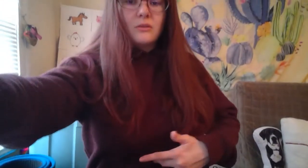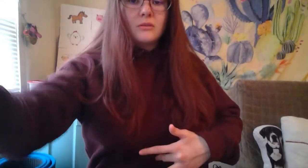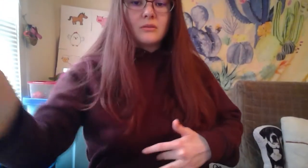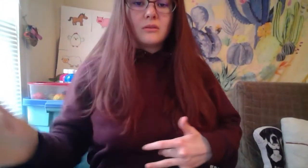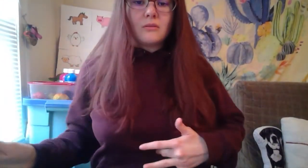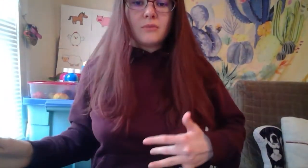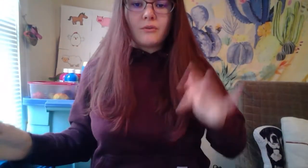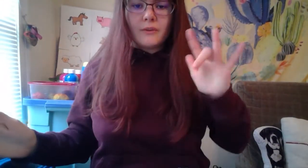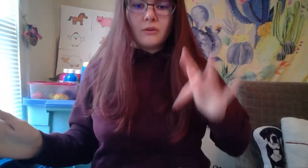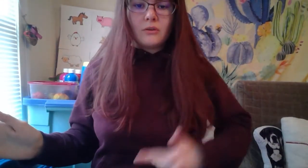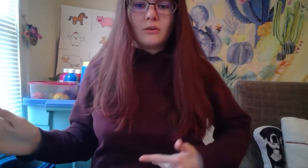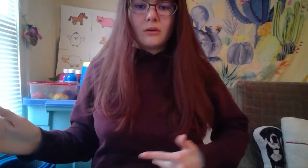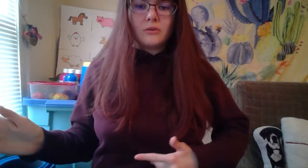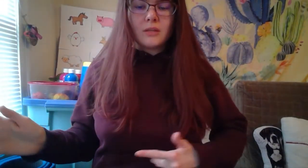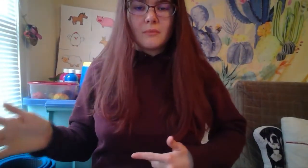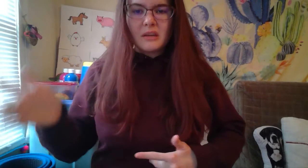left finger, middle finger on your stomach.